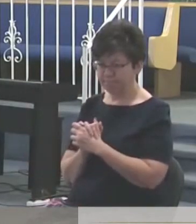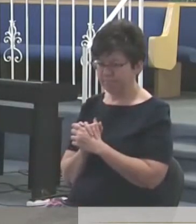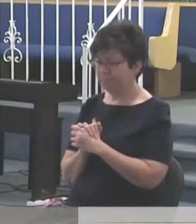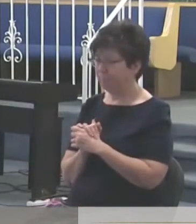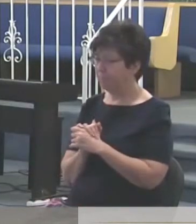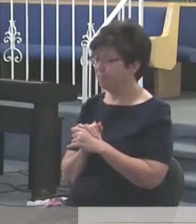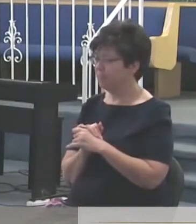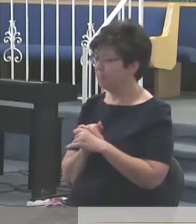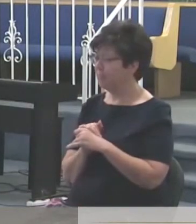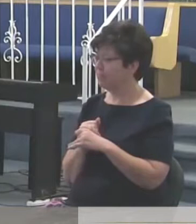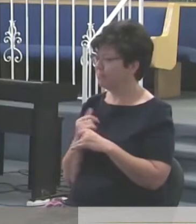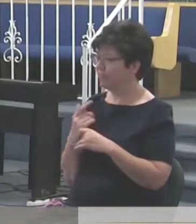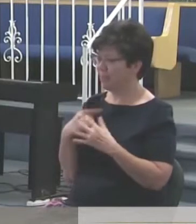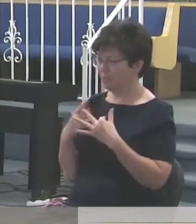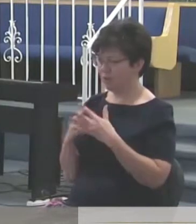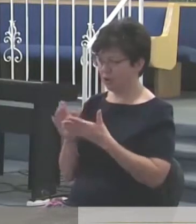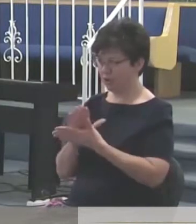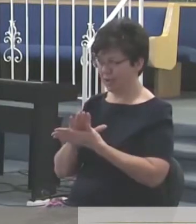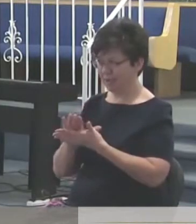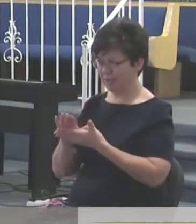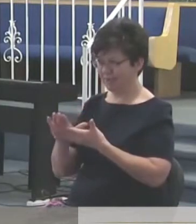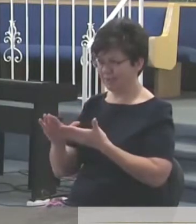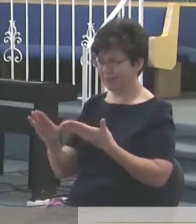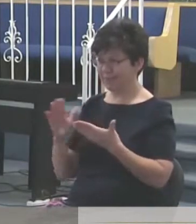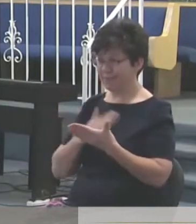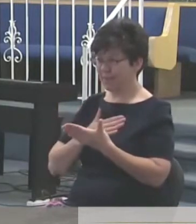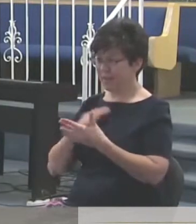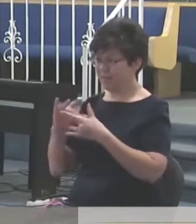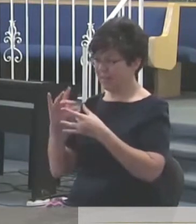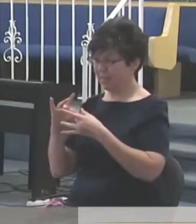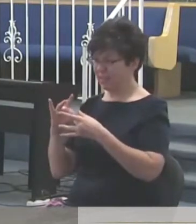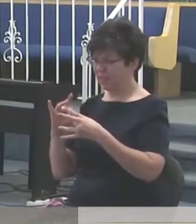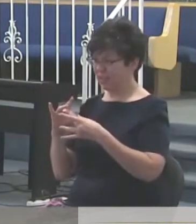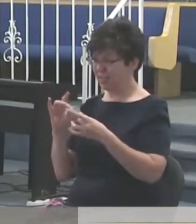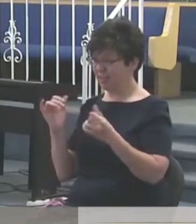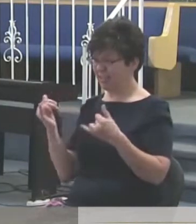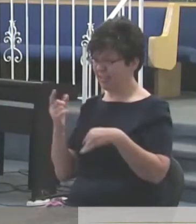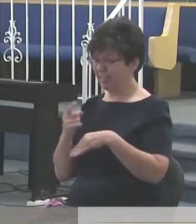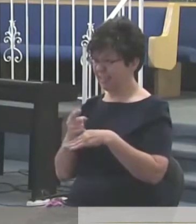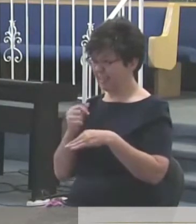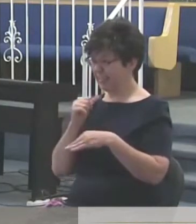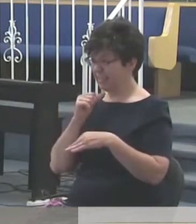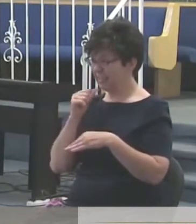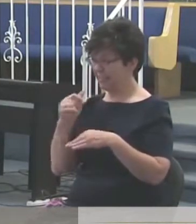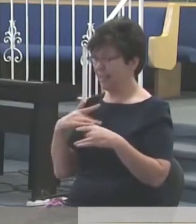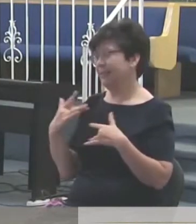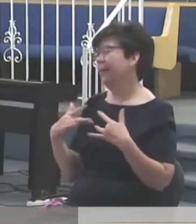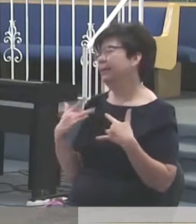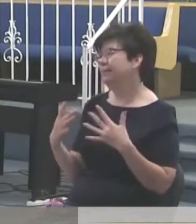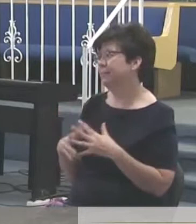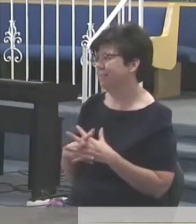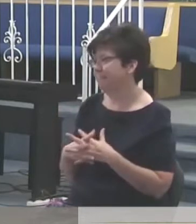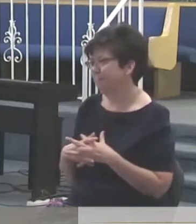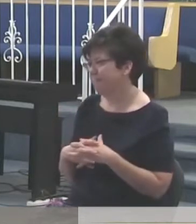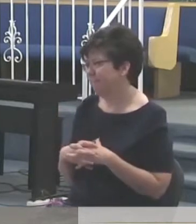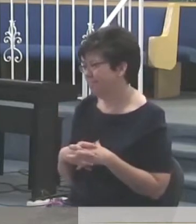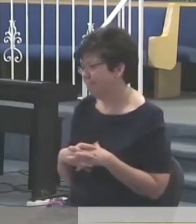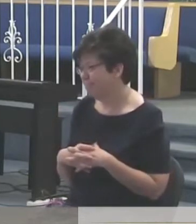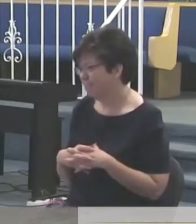I just want to be nice at first, because the message today is not, you know, it's not a exciting kind of a thing.